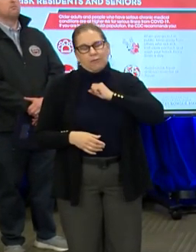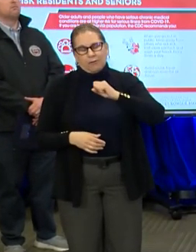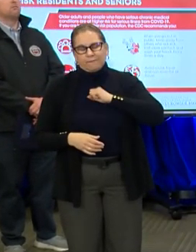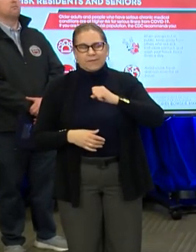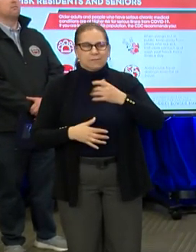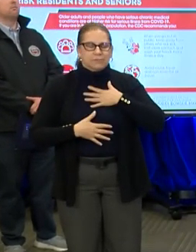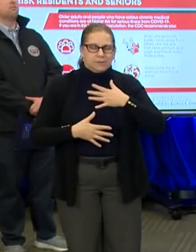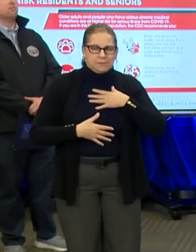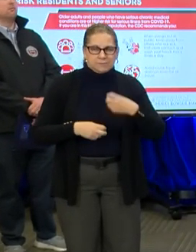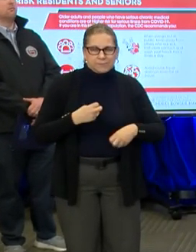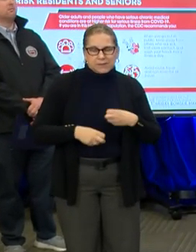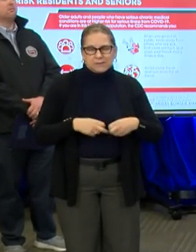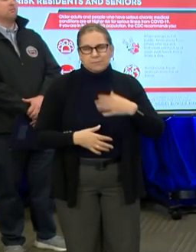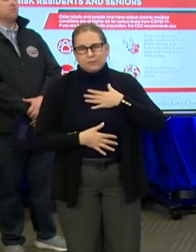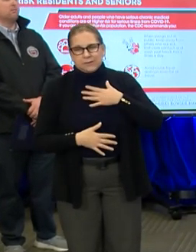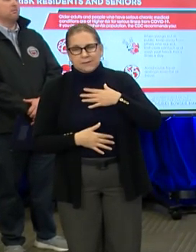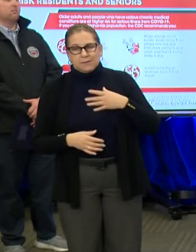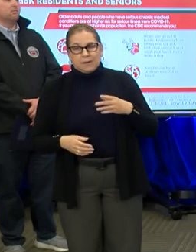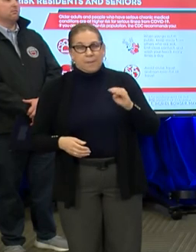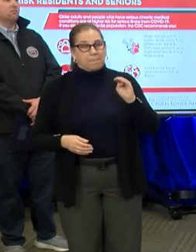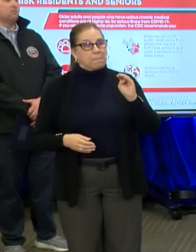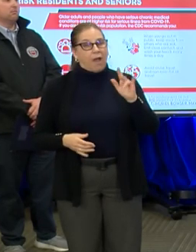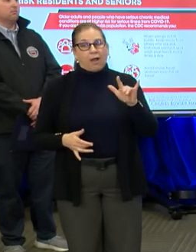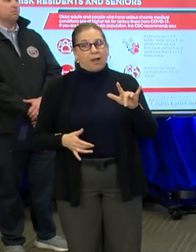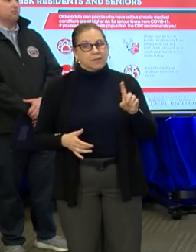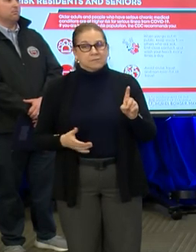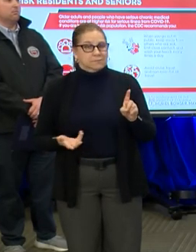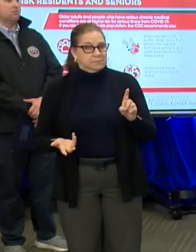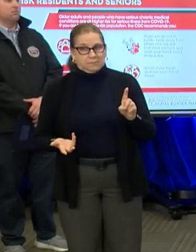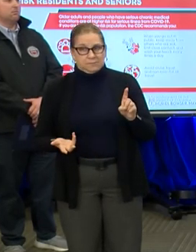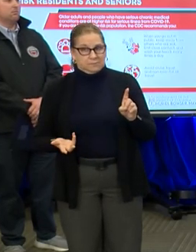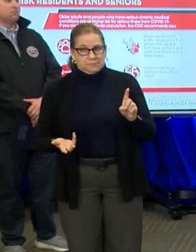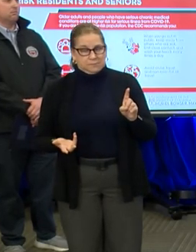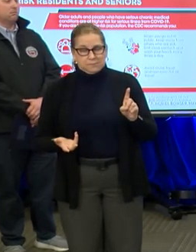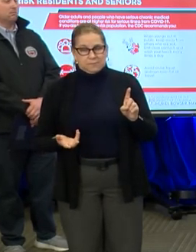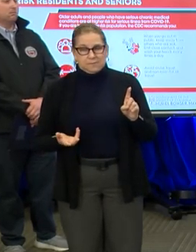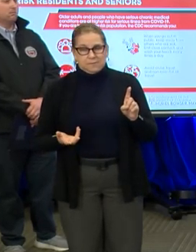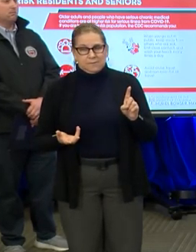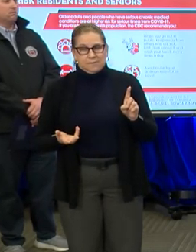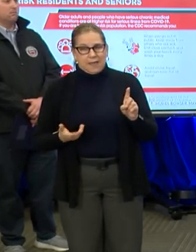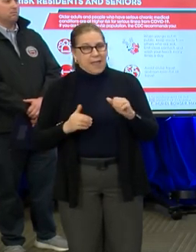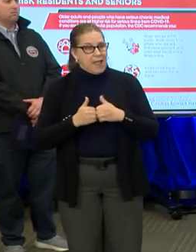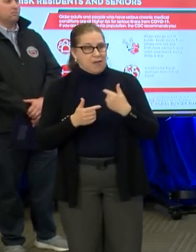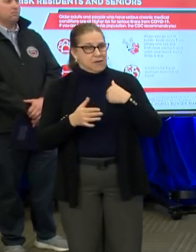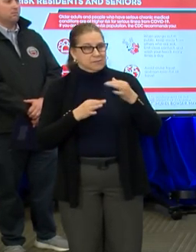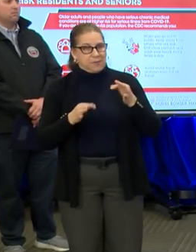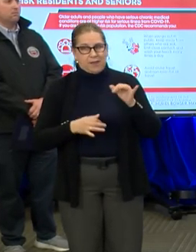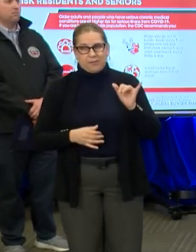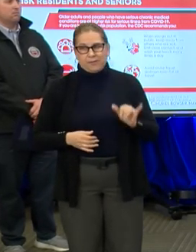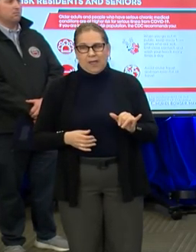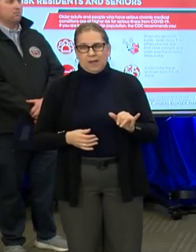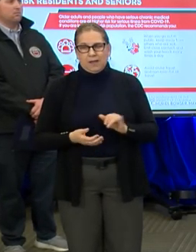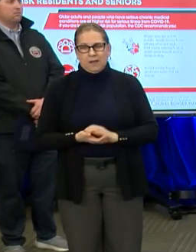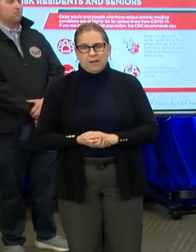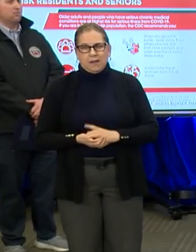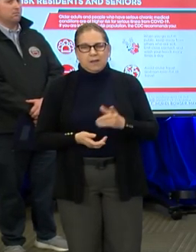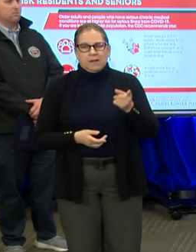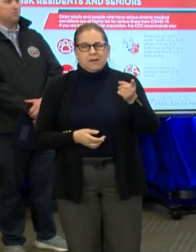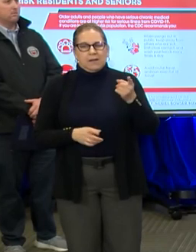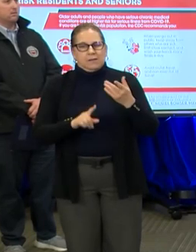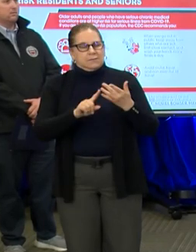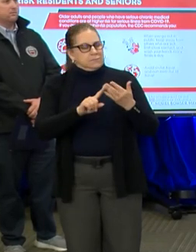symptoms, the best way that we've thought about how to describe this is that if you harken back to 6 months ago, before we were dealing